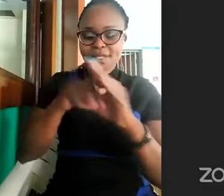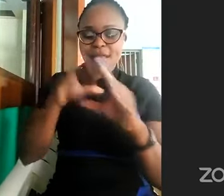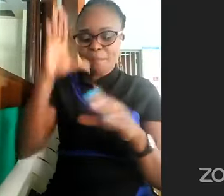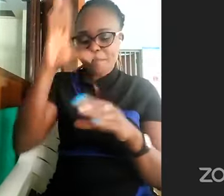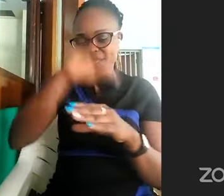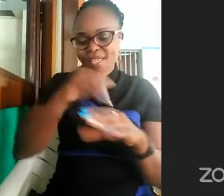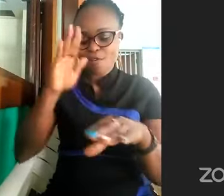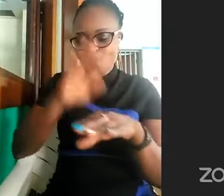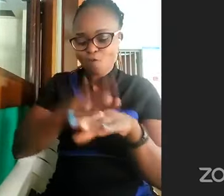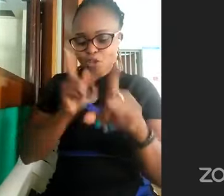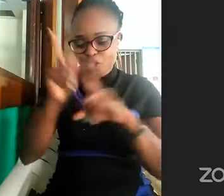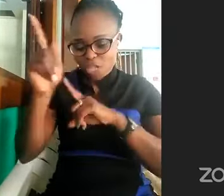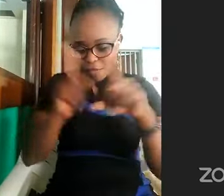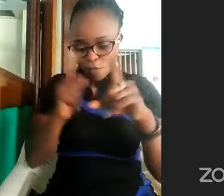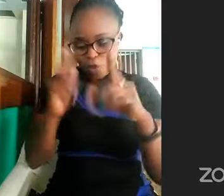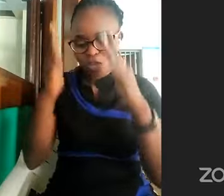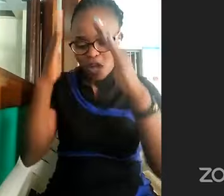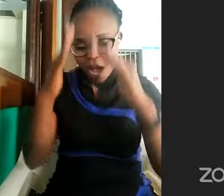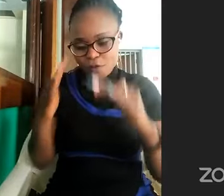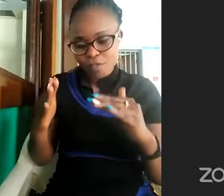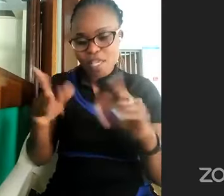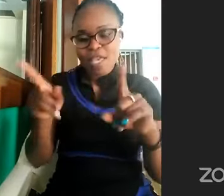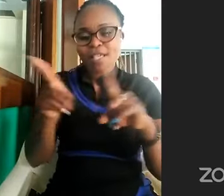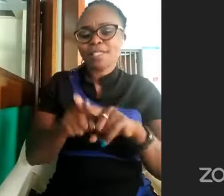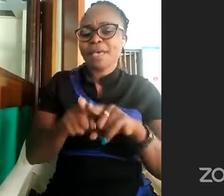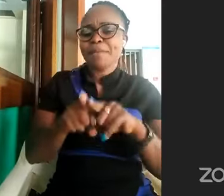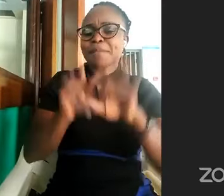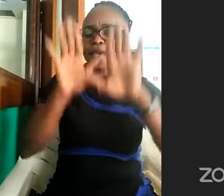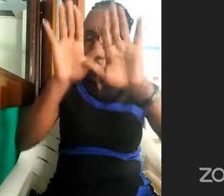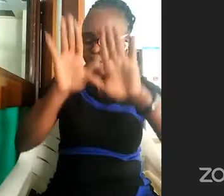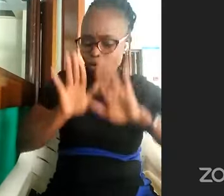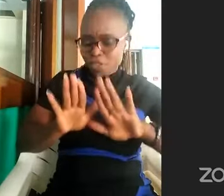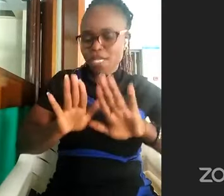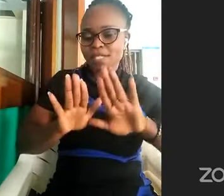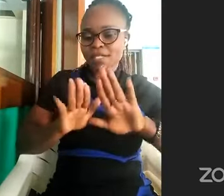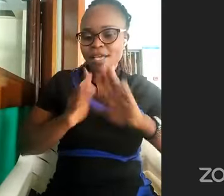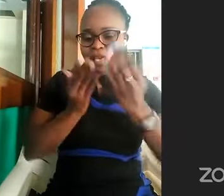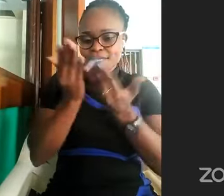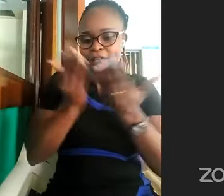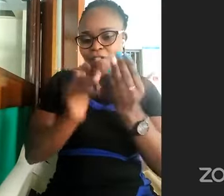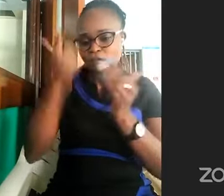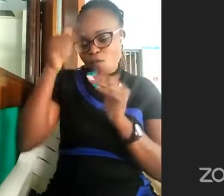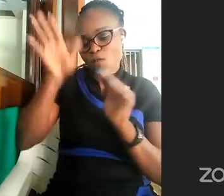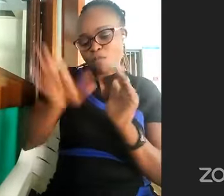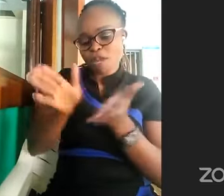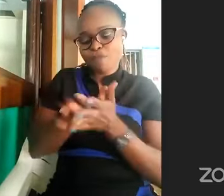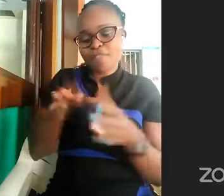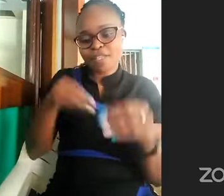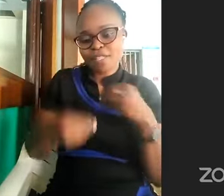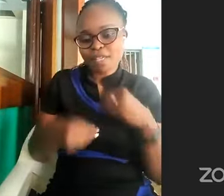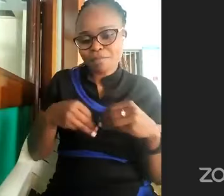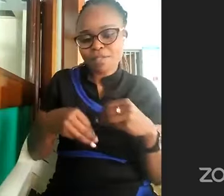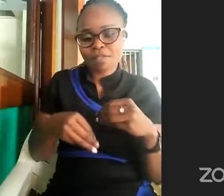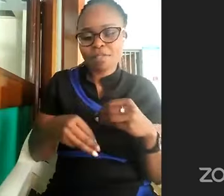other essential services of women with disability. So due to the corruption caused lack